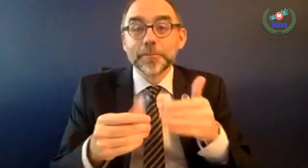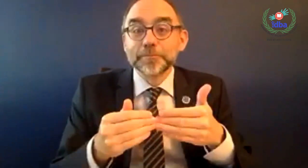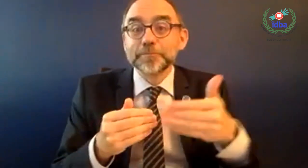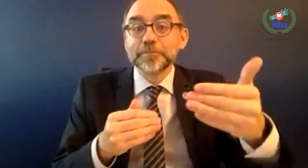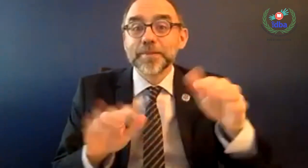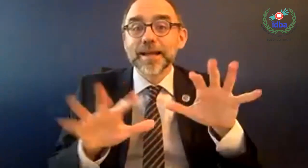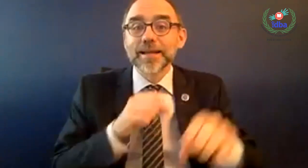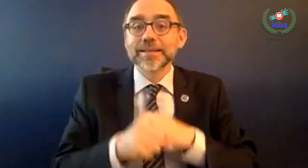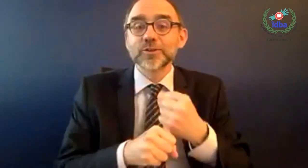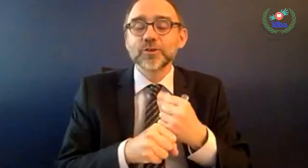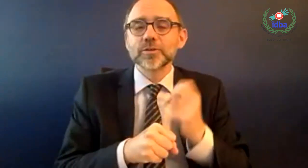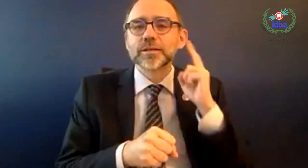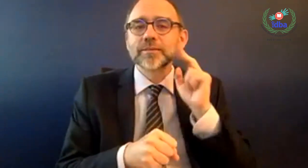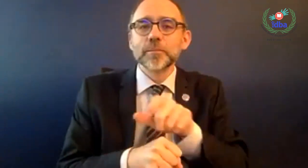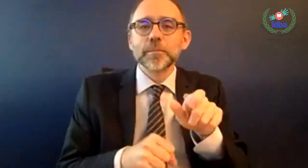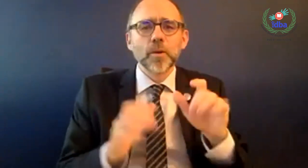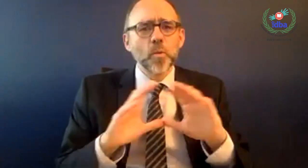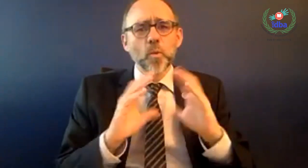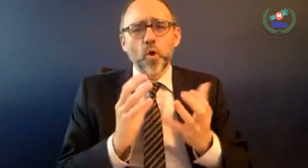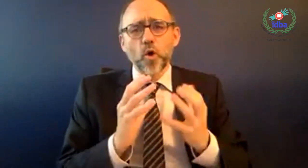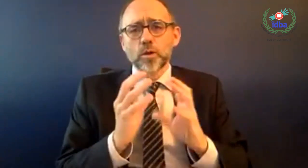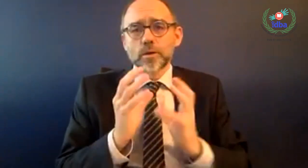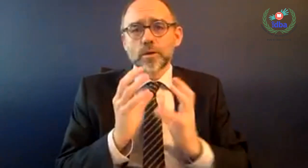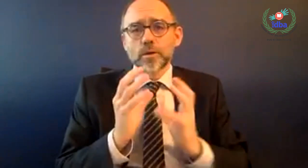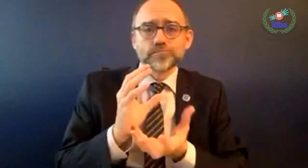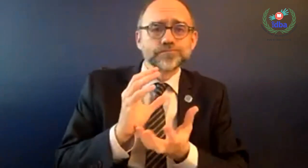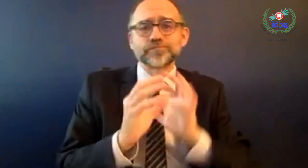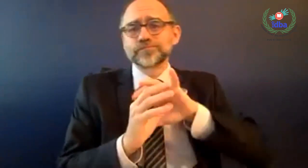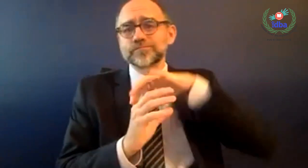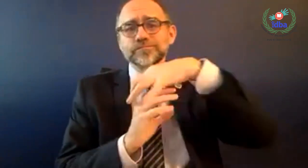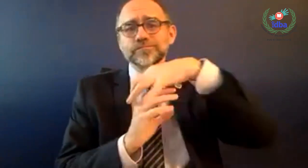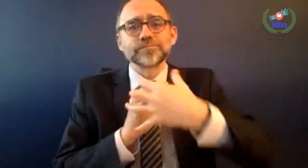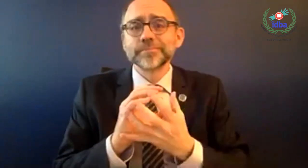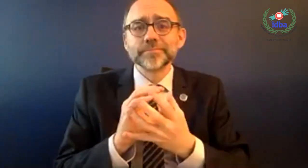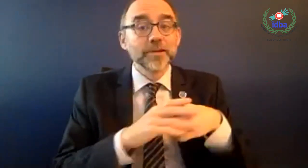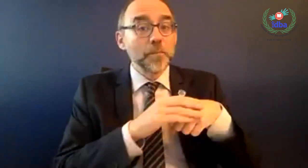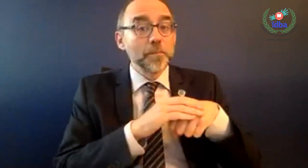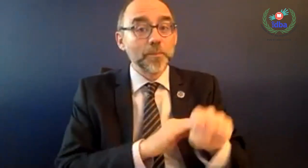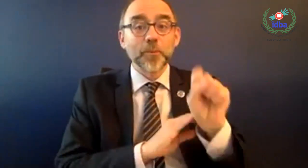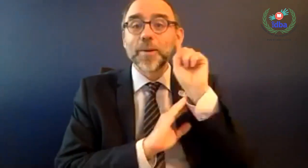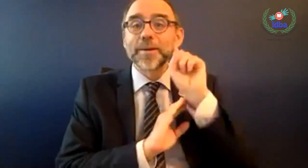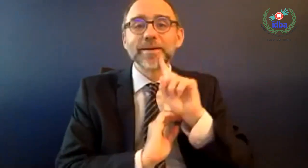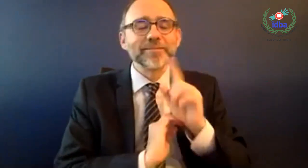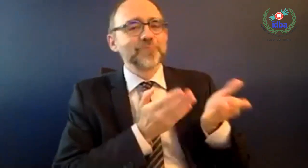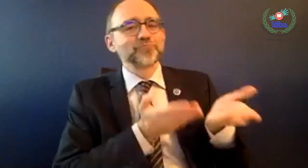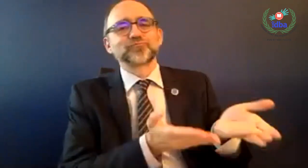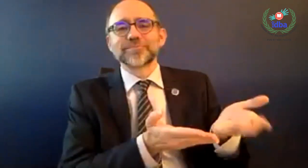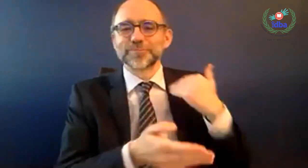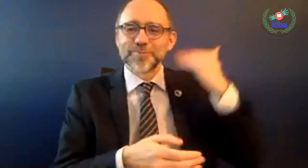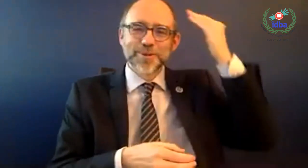ambition for our next 10 years, so that the deaf community in all over the